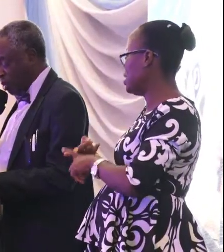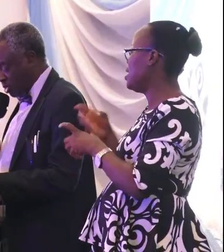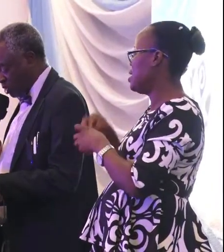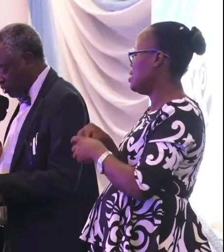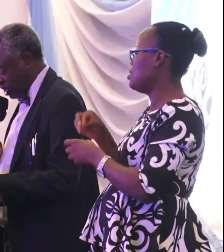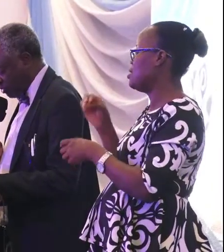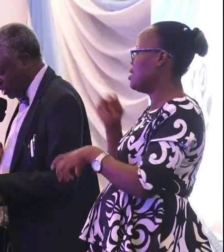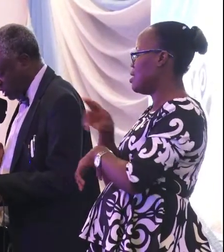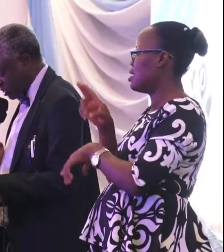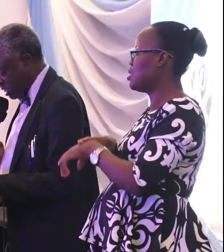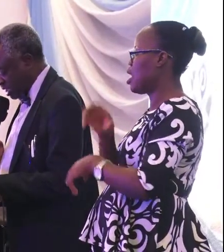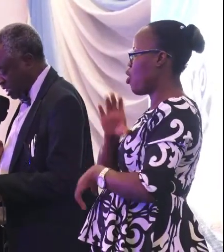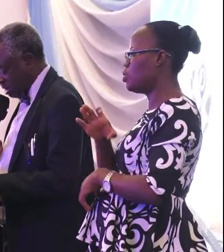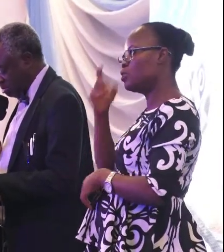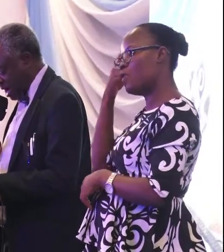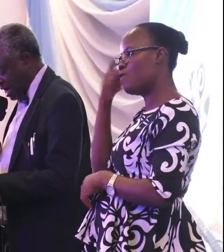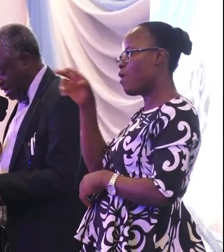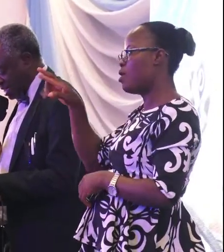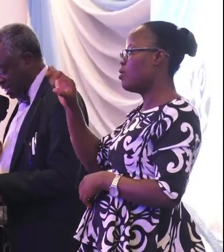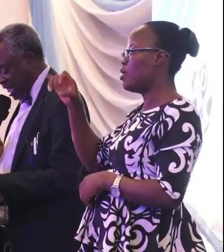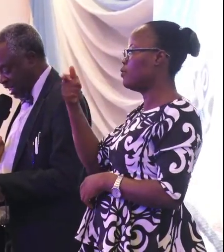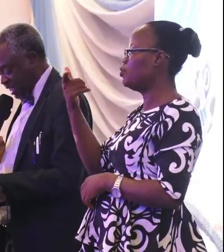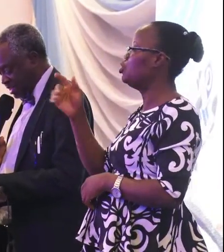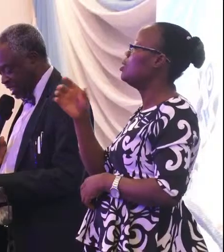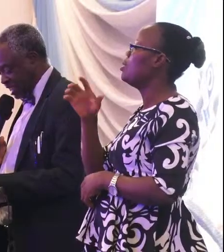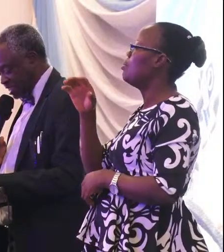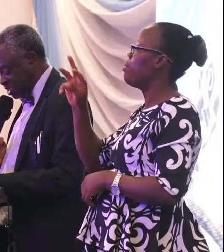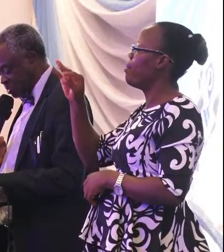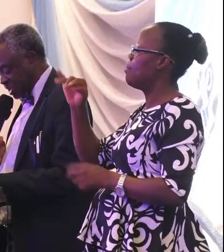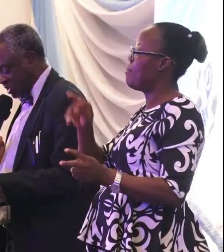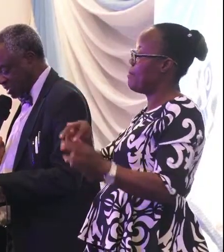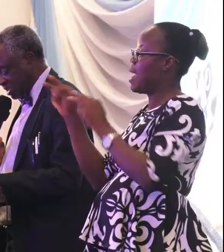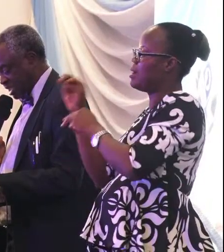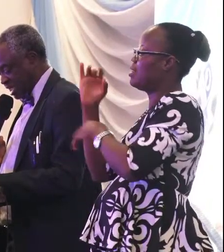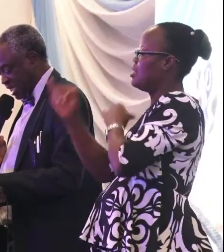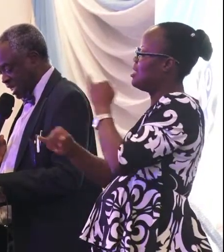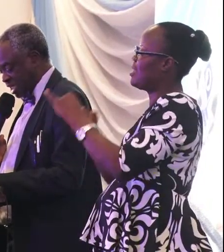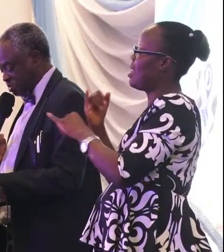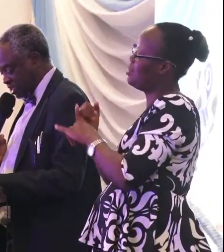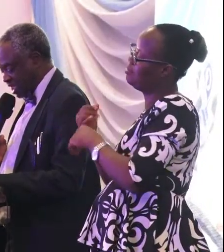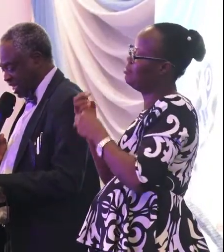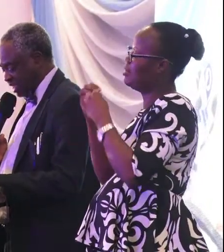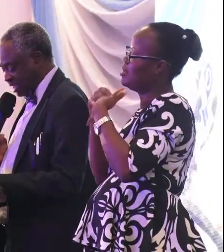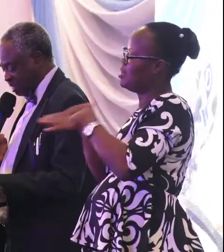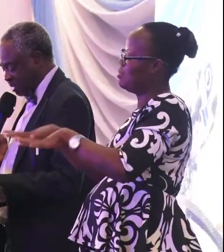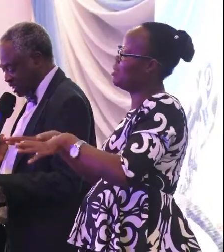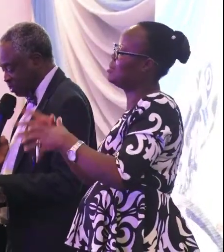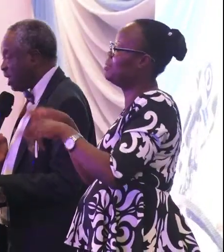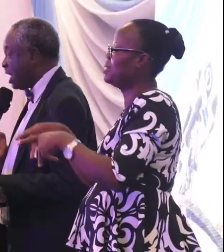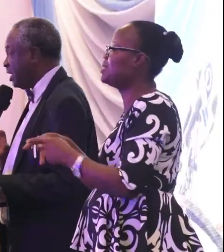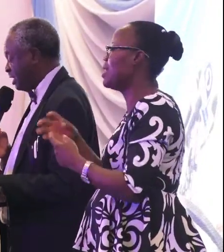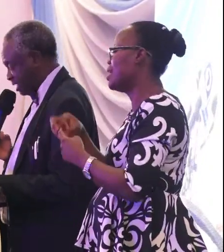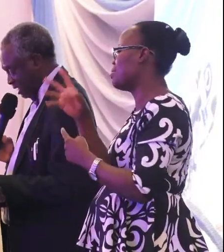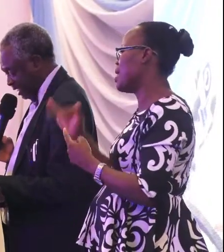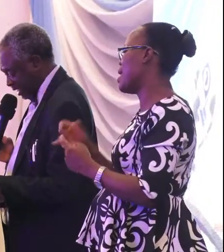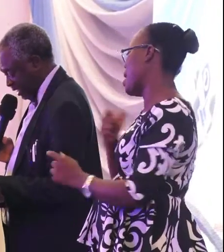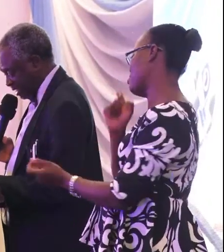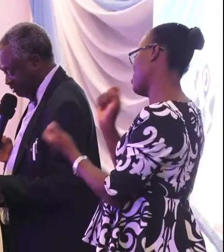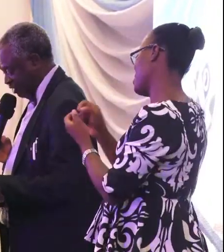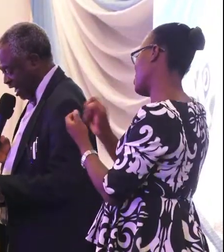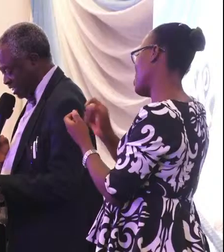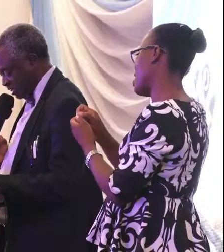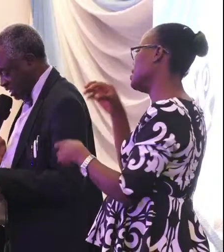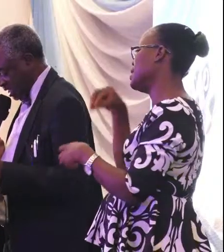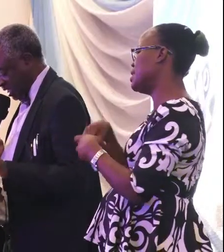National Commission for Refugees, Migrants, and Internally Displaced Persons, especially and particularly in